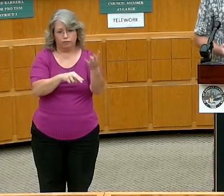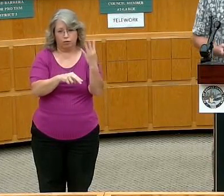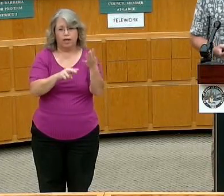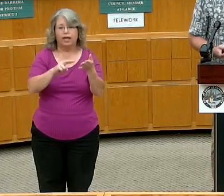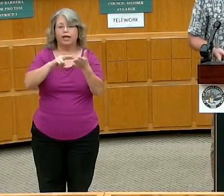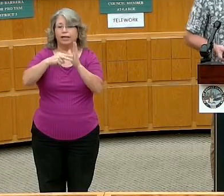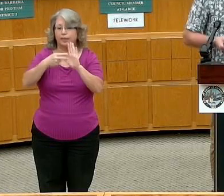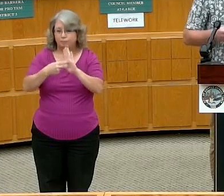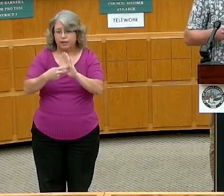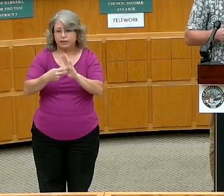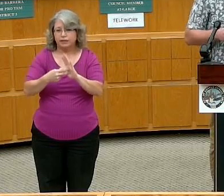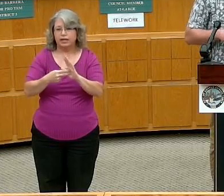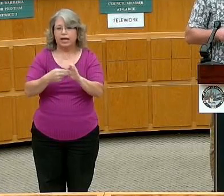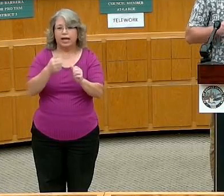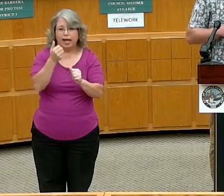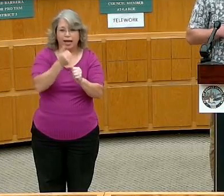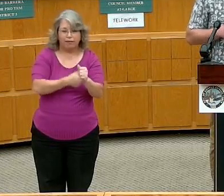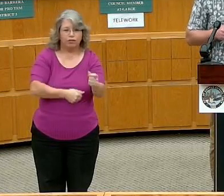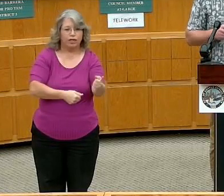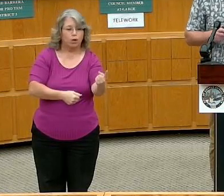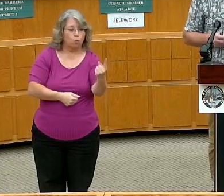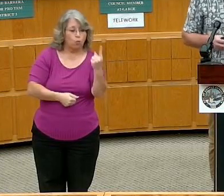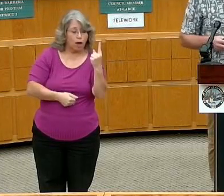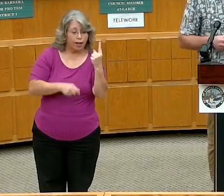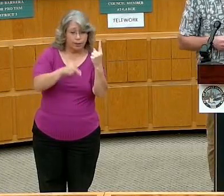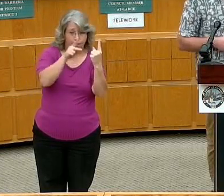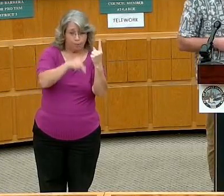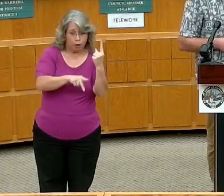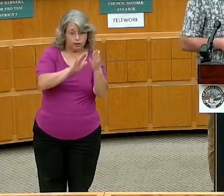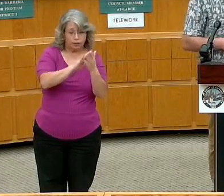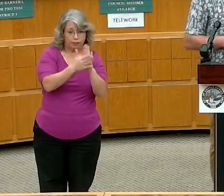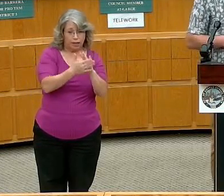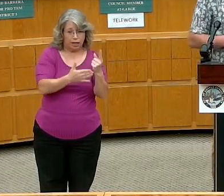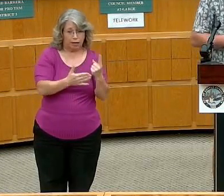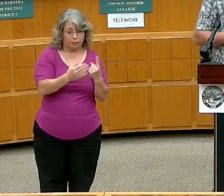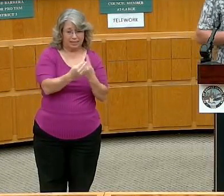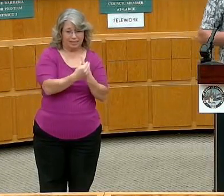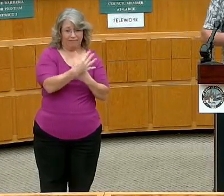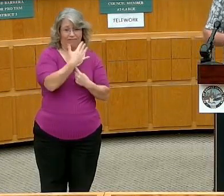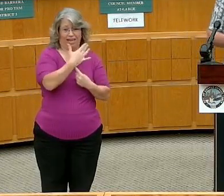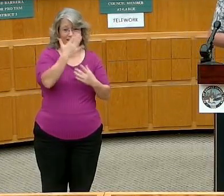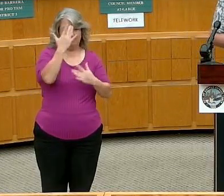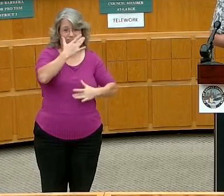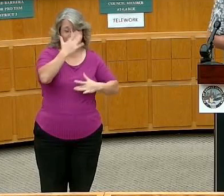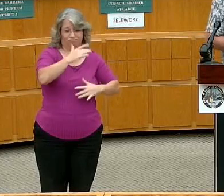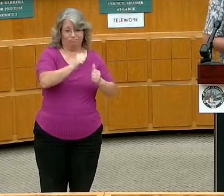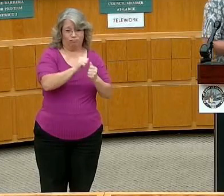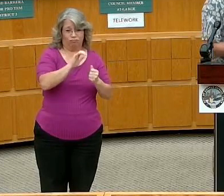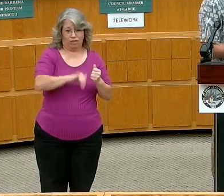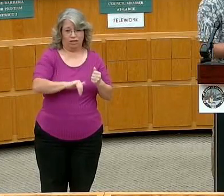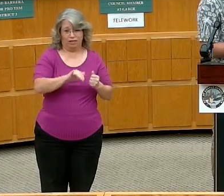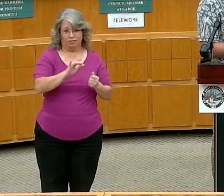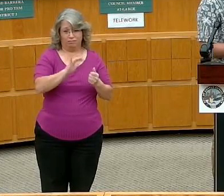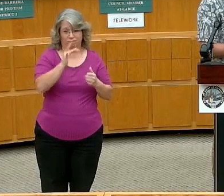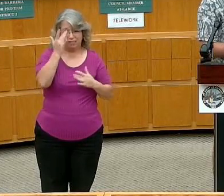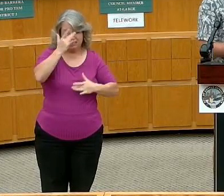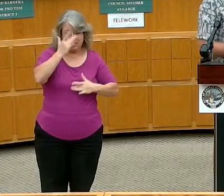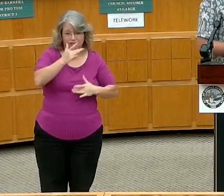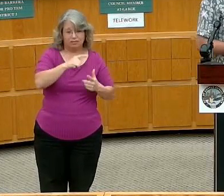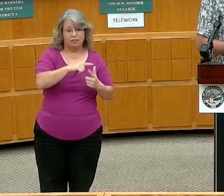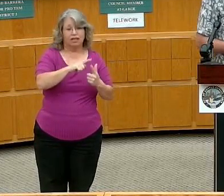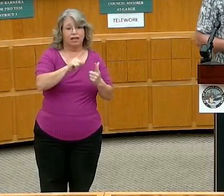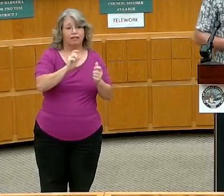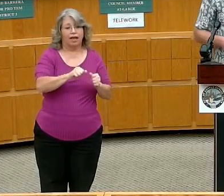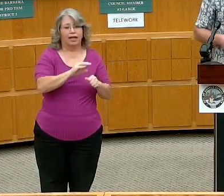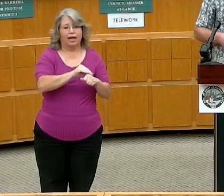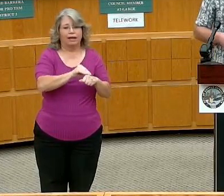get infected by every person who becomes infected. That is a very rapidly spreading disease. As we